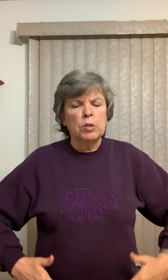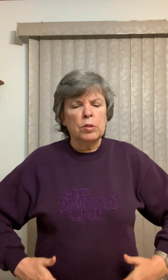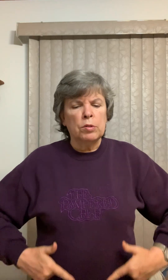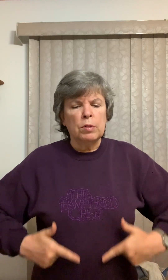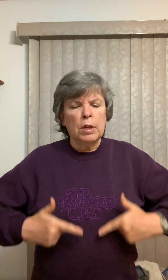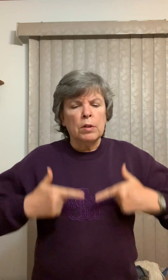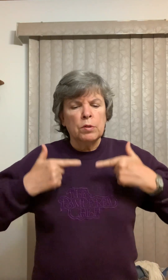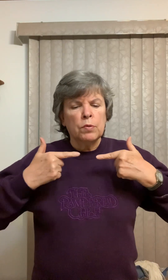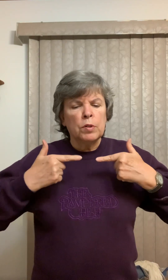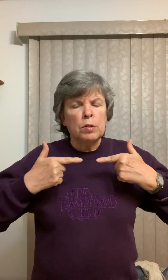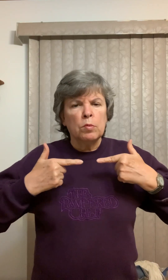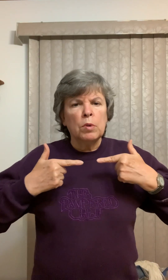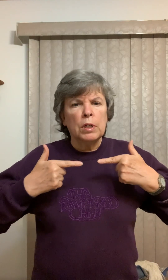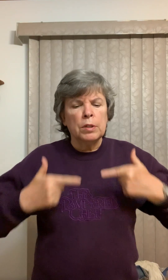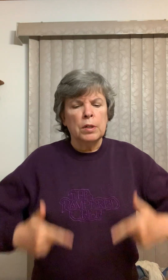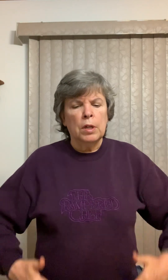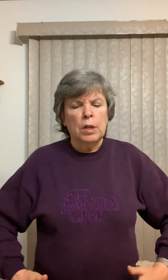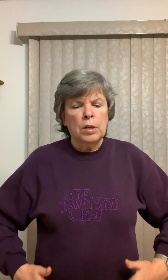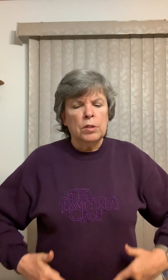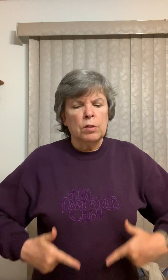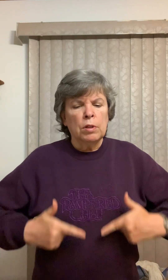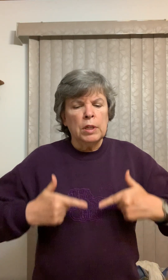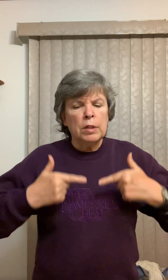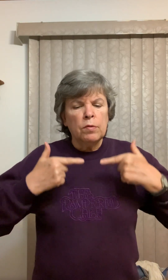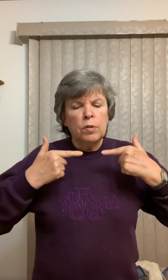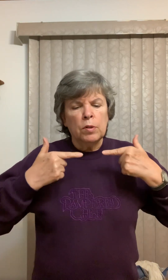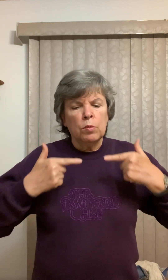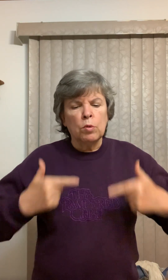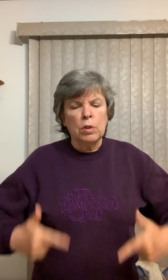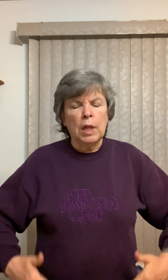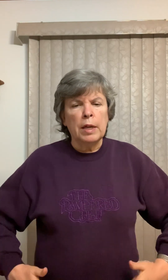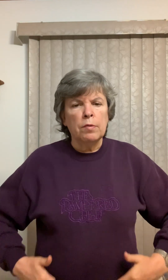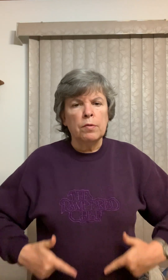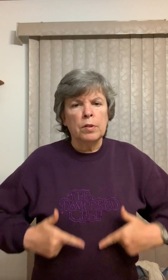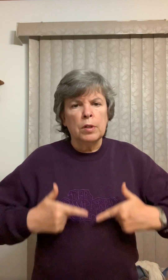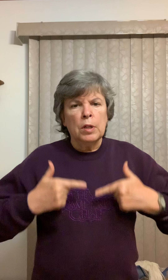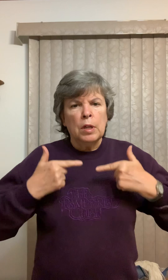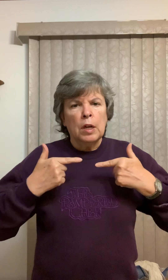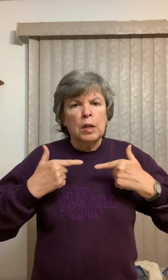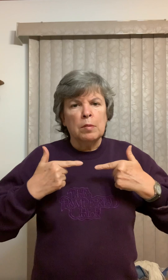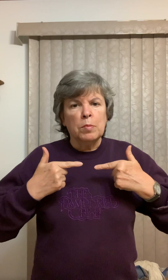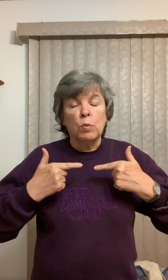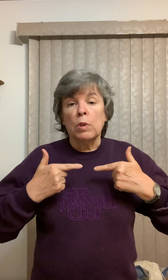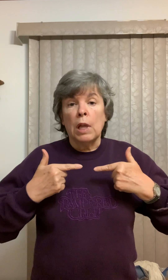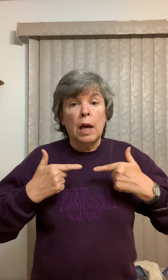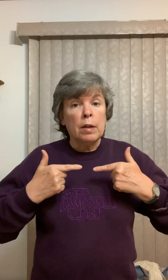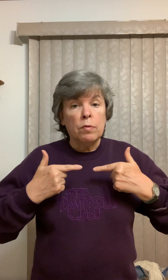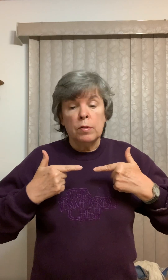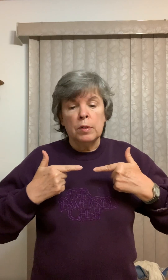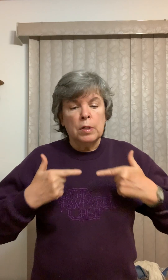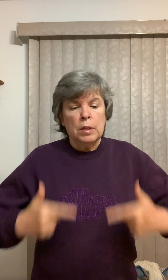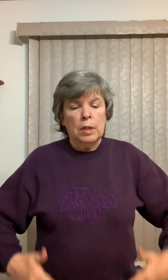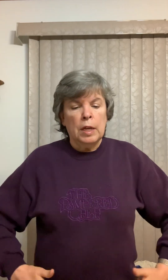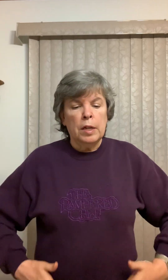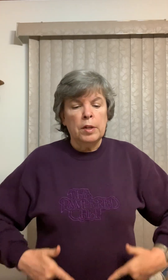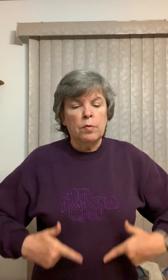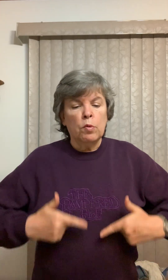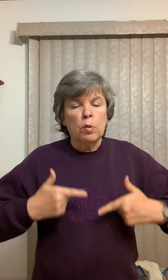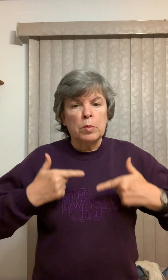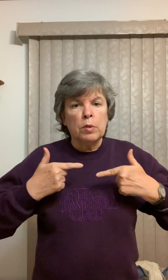do L's for either one. So live or life or live, any forms of the